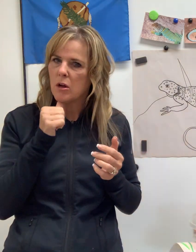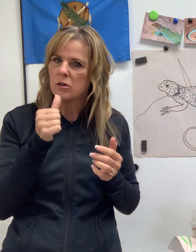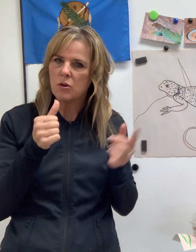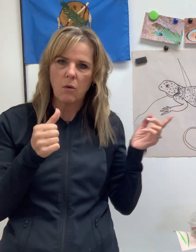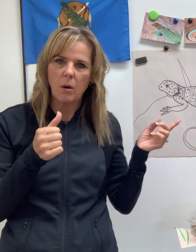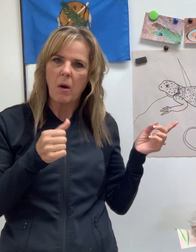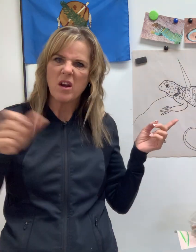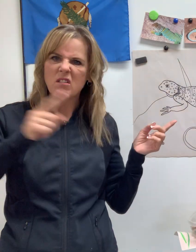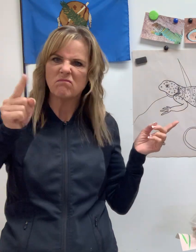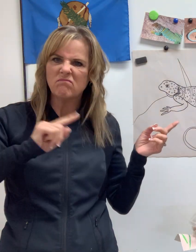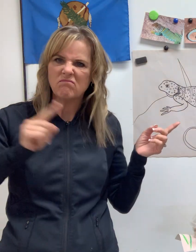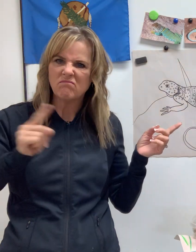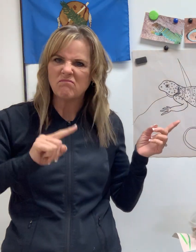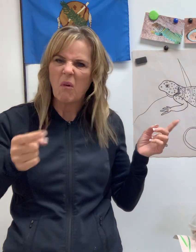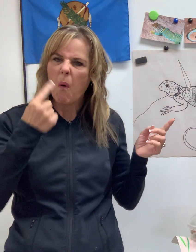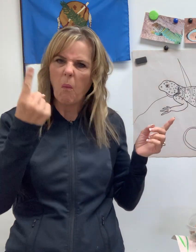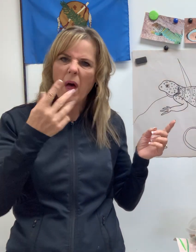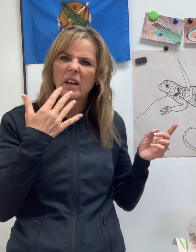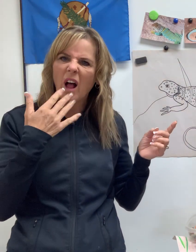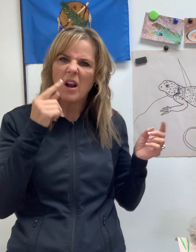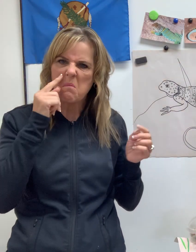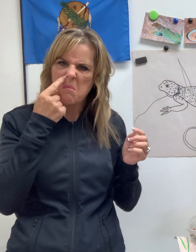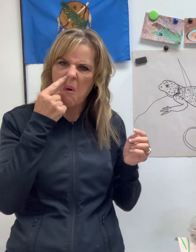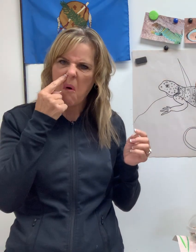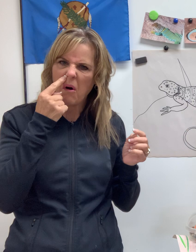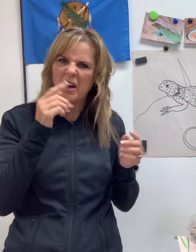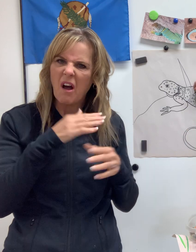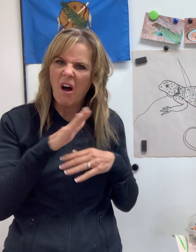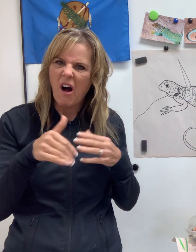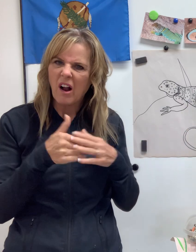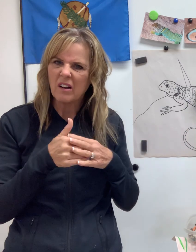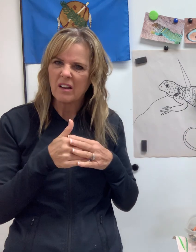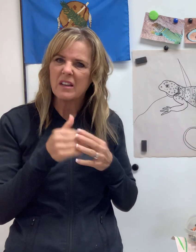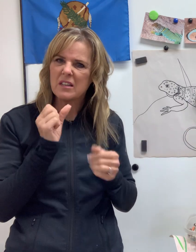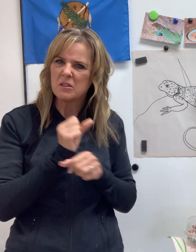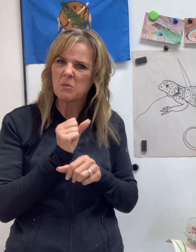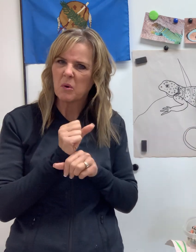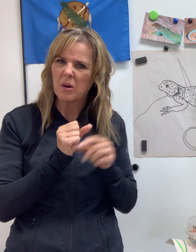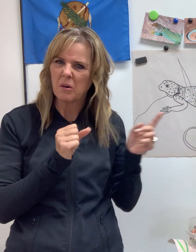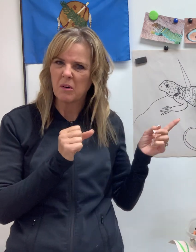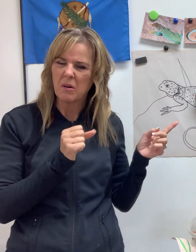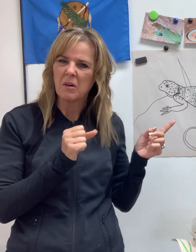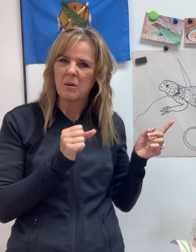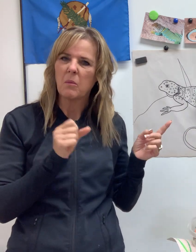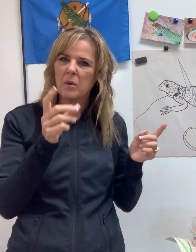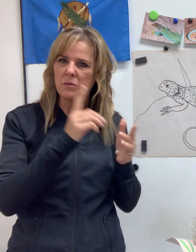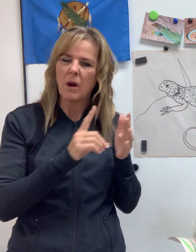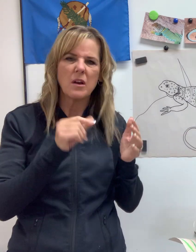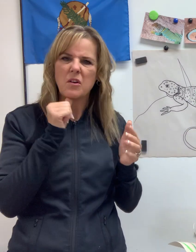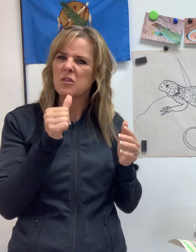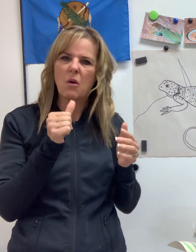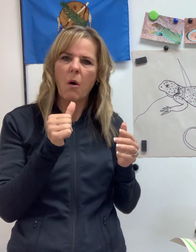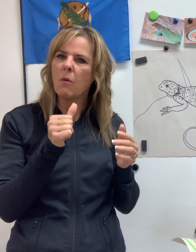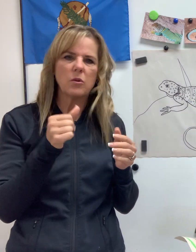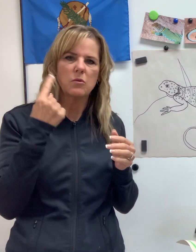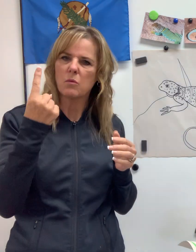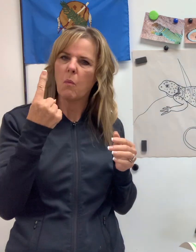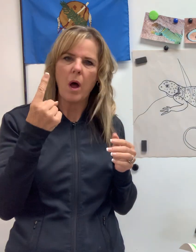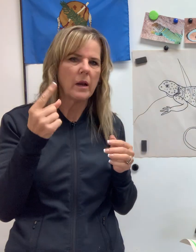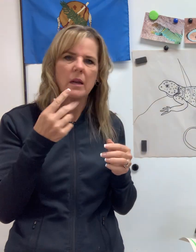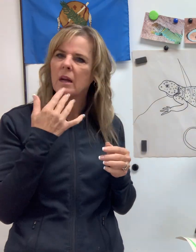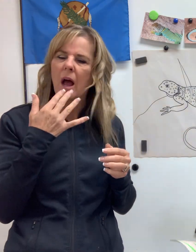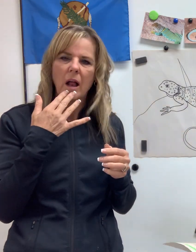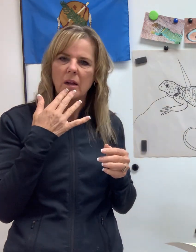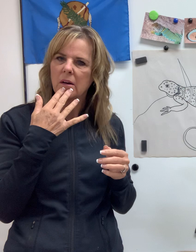come on here with one solid color. You've done all of this work with drawing. Don't come on here with one solid